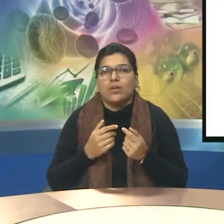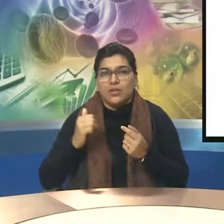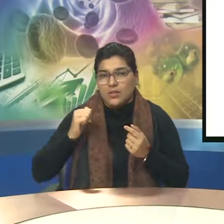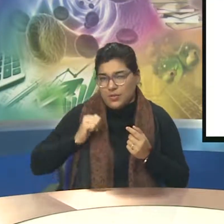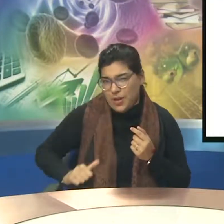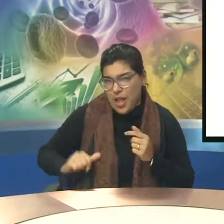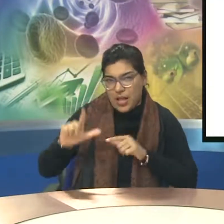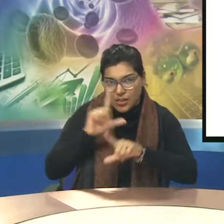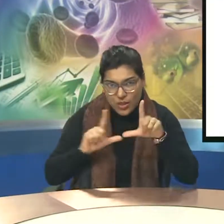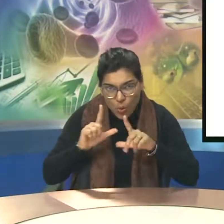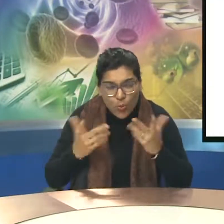move on to the